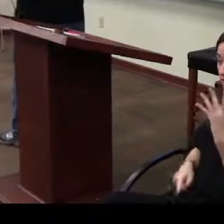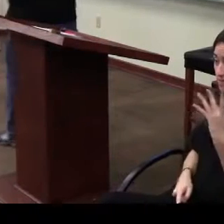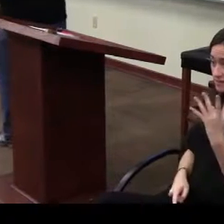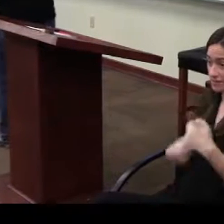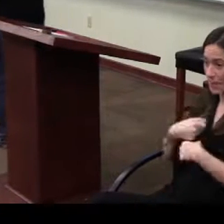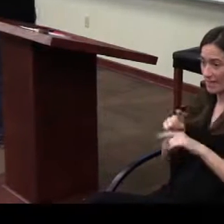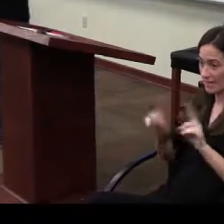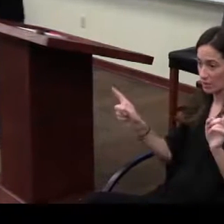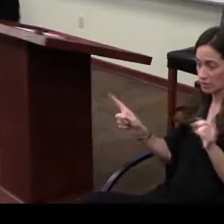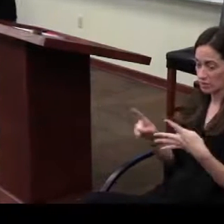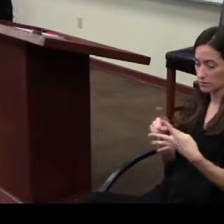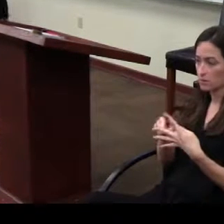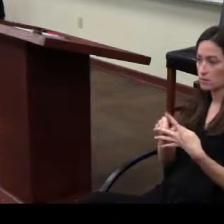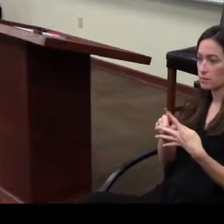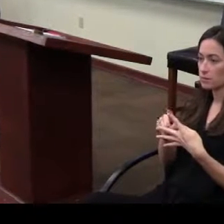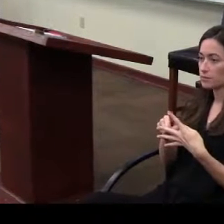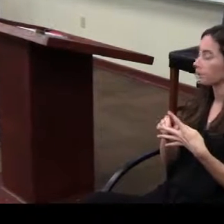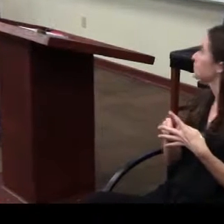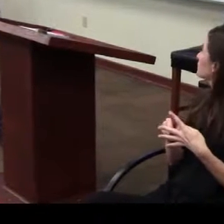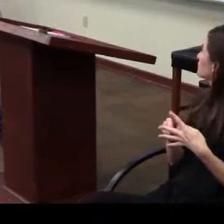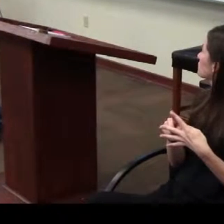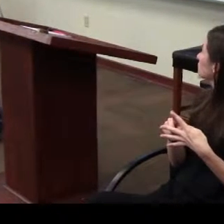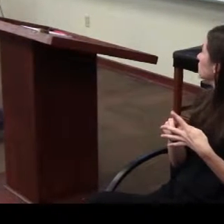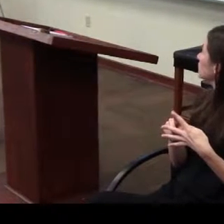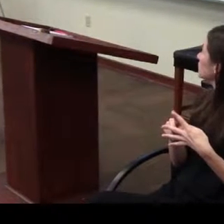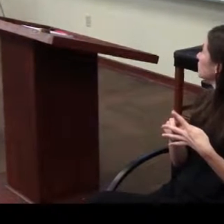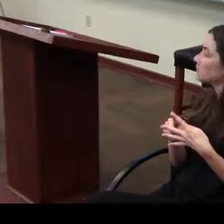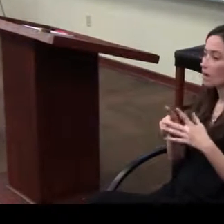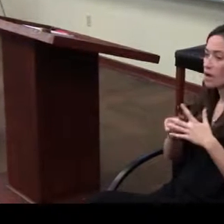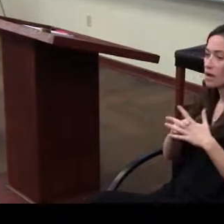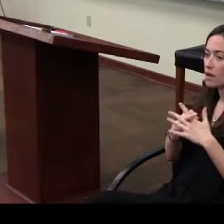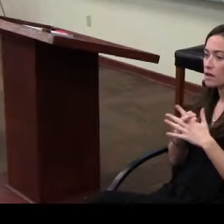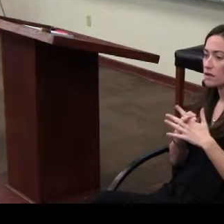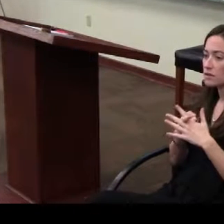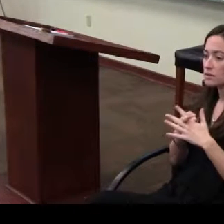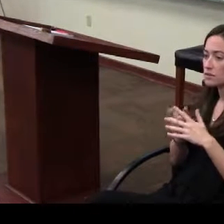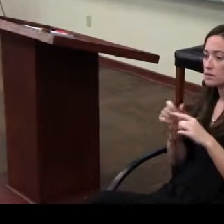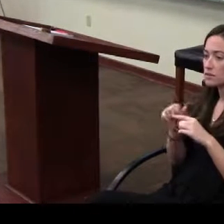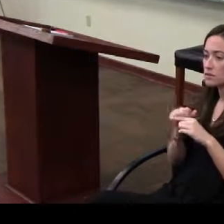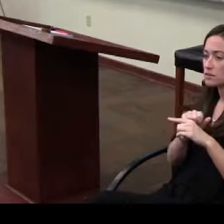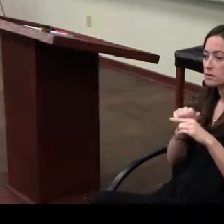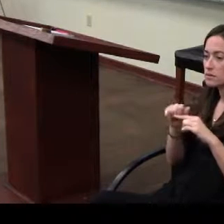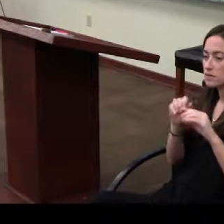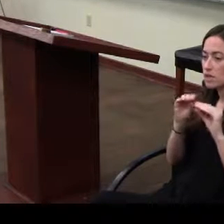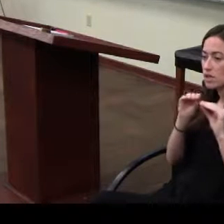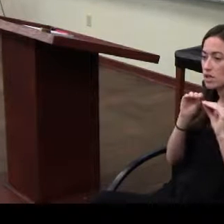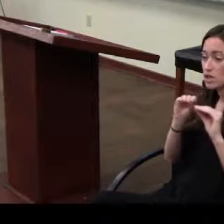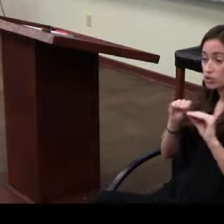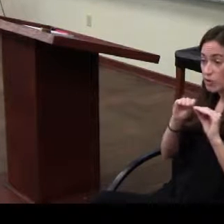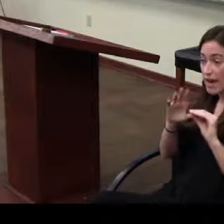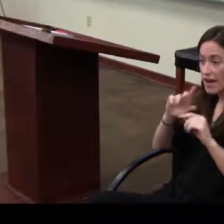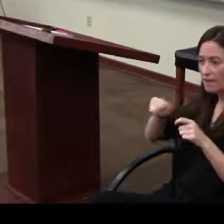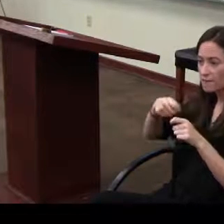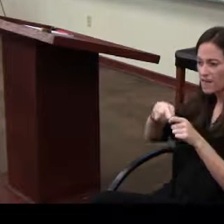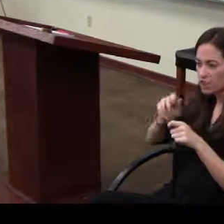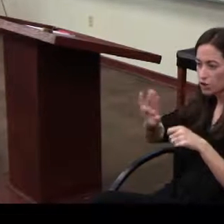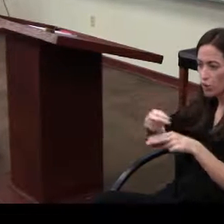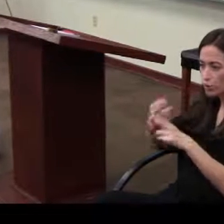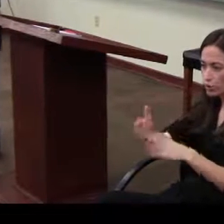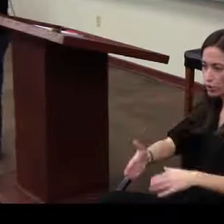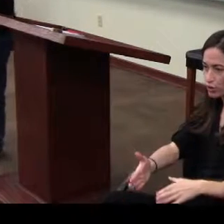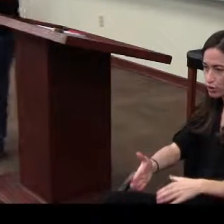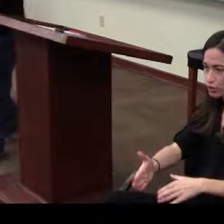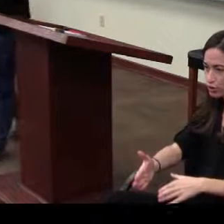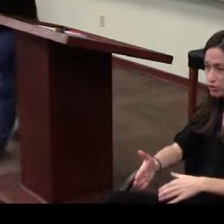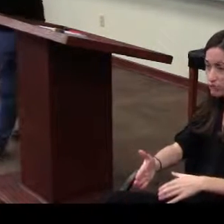difference. Check your users, start phishing them. Train them and phish them. Okay? Start off with a baseline. You gotta